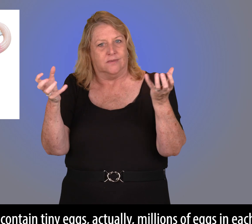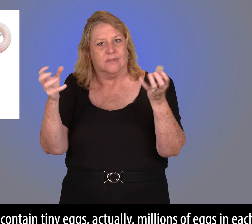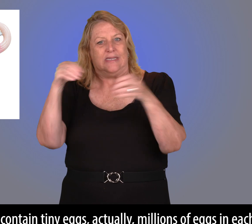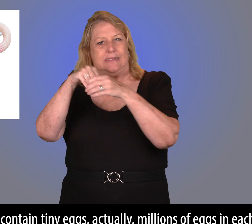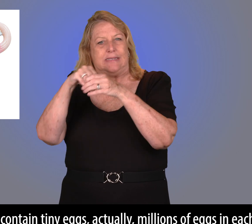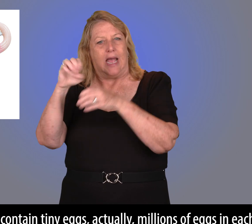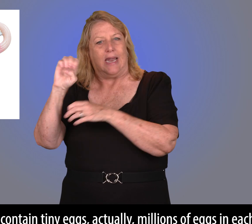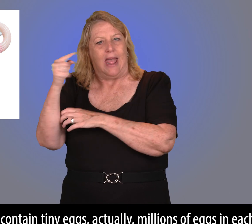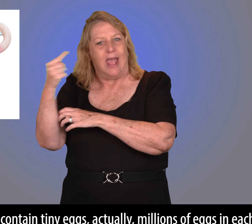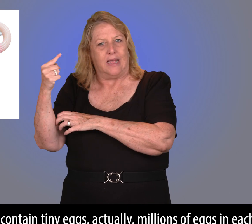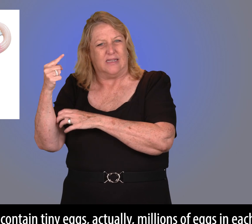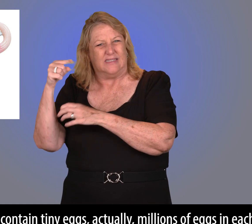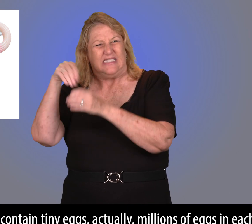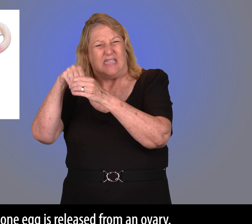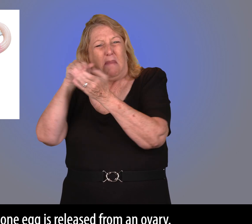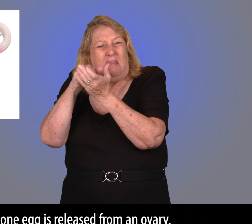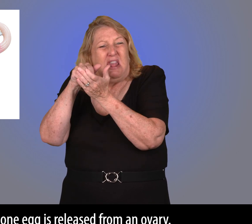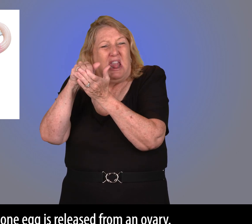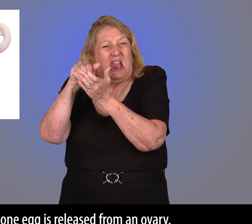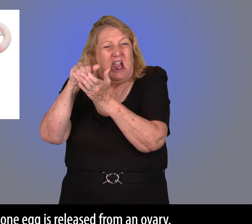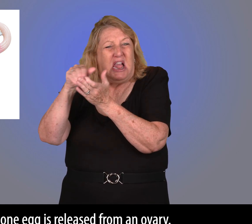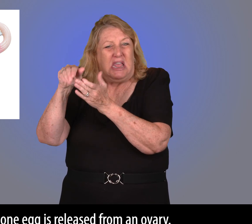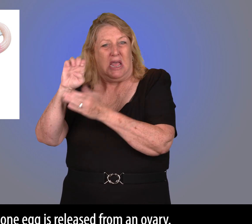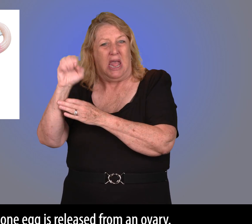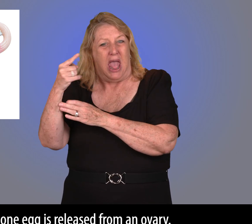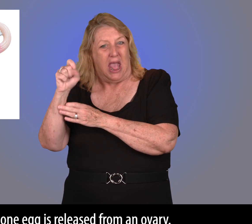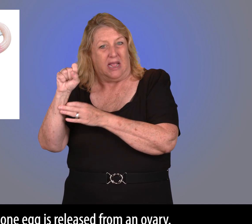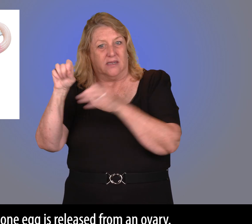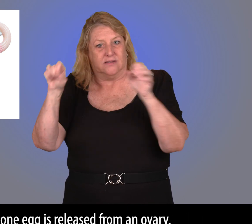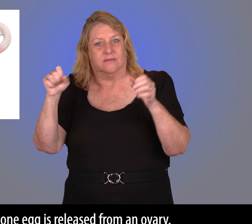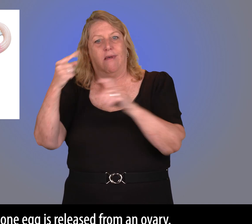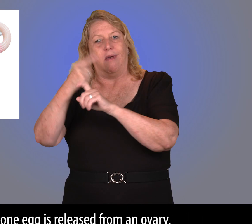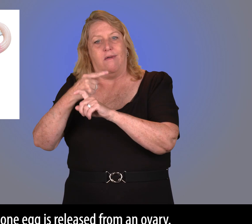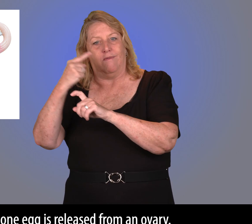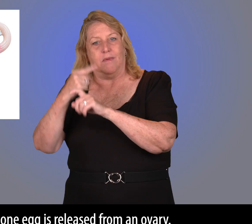each. Each month, one egg is released from an ovary.